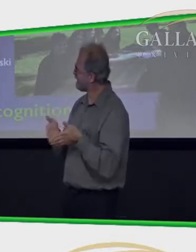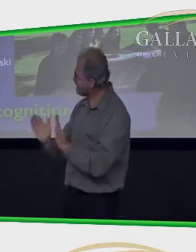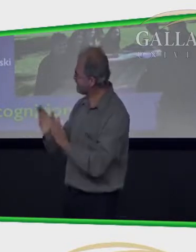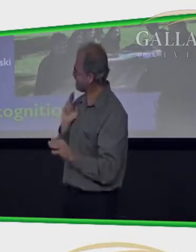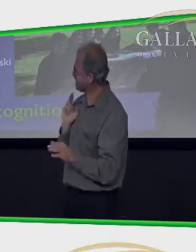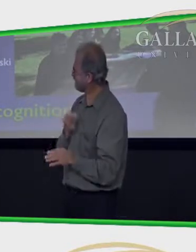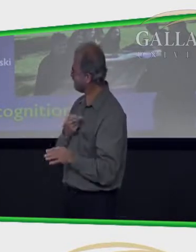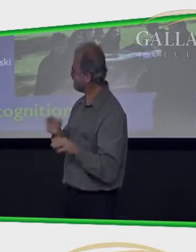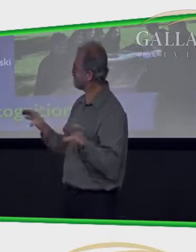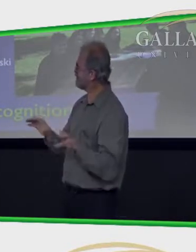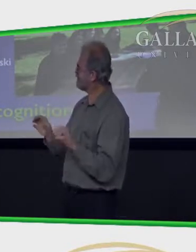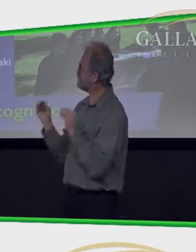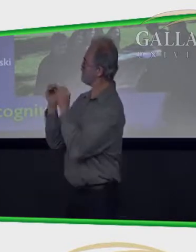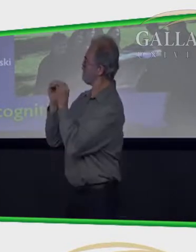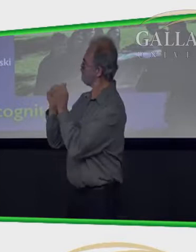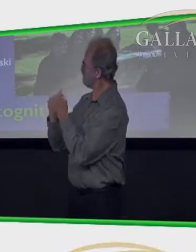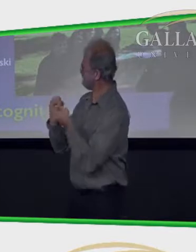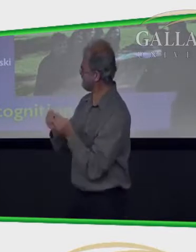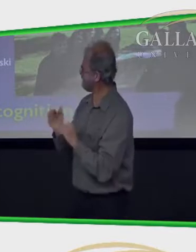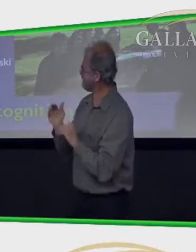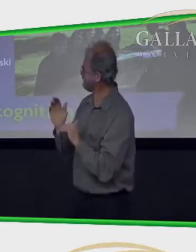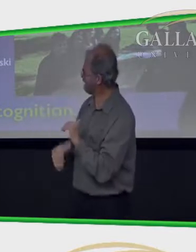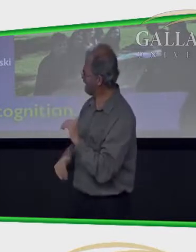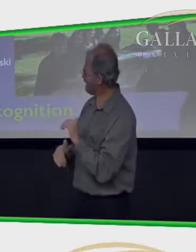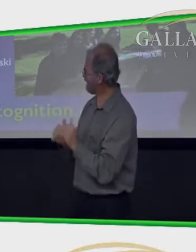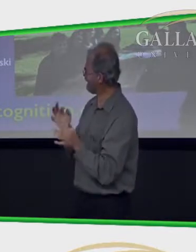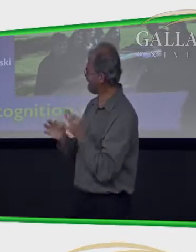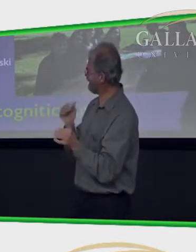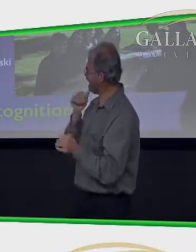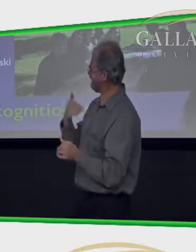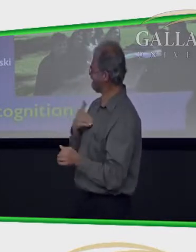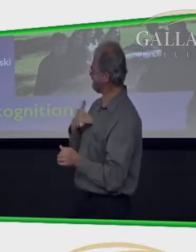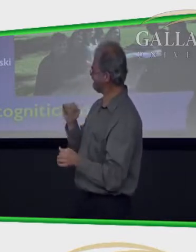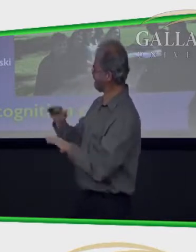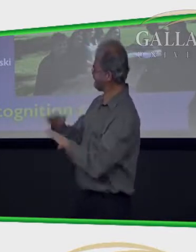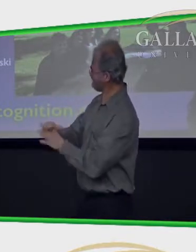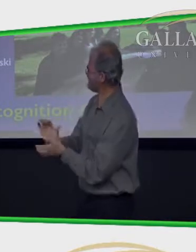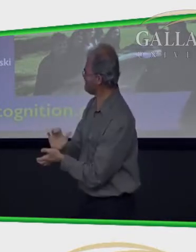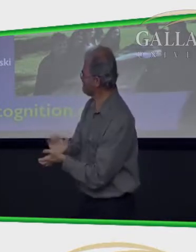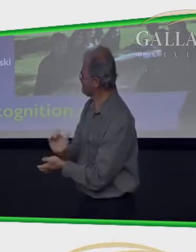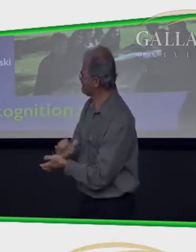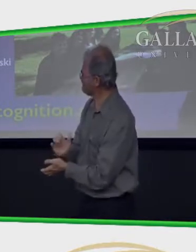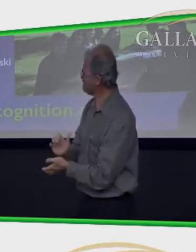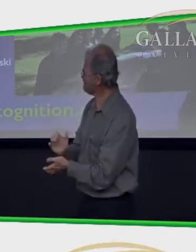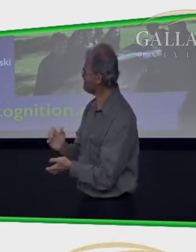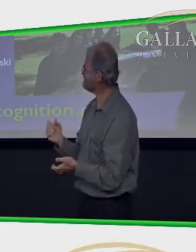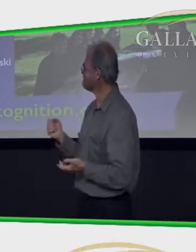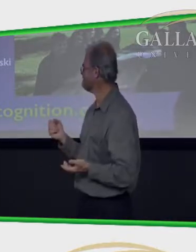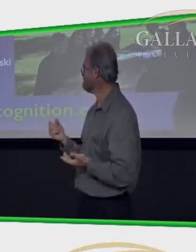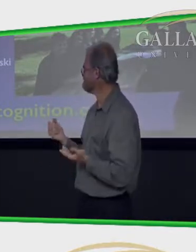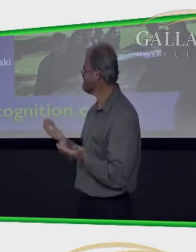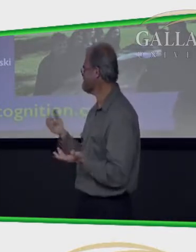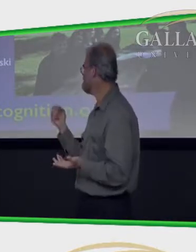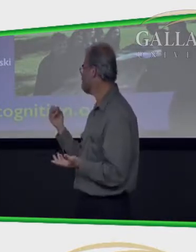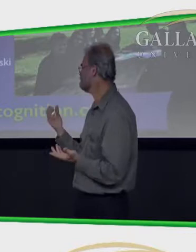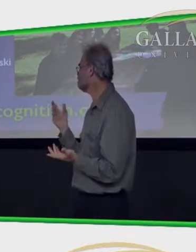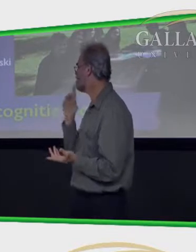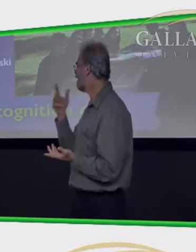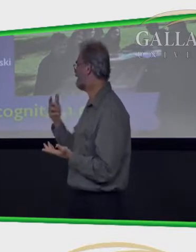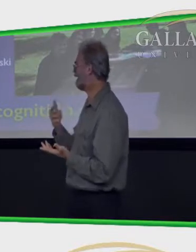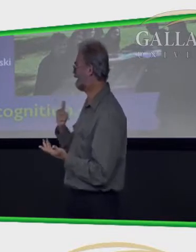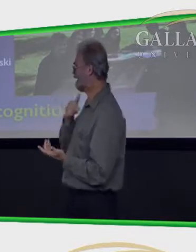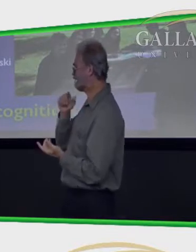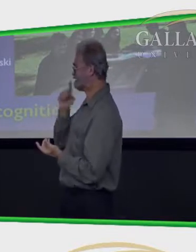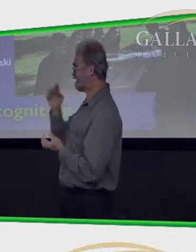numbers onto paper in a symbolic way, which allows us then to do more with numbers than if we were constrained by the non-symbolic representation